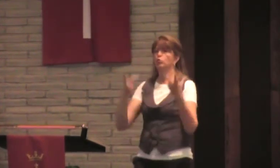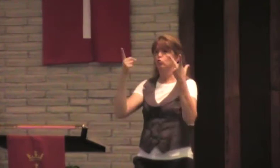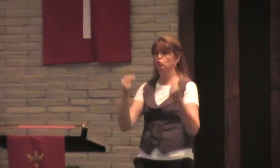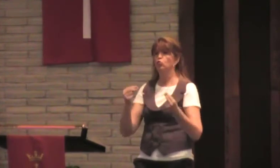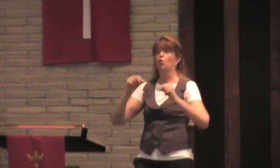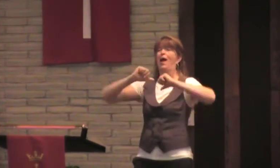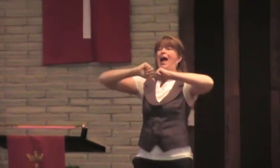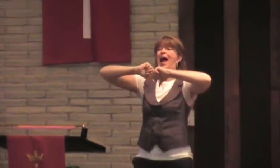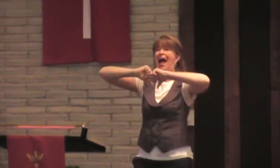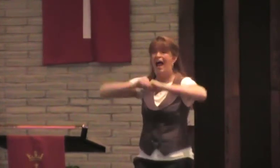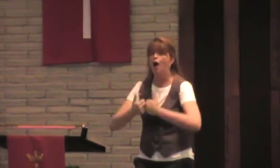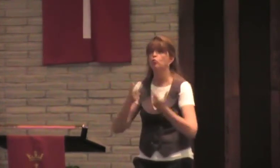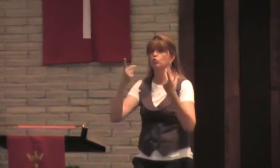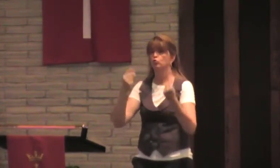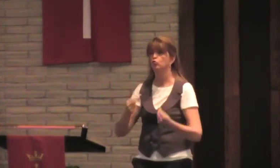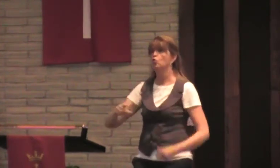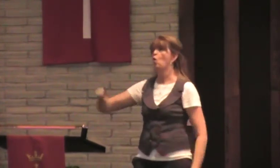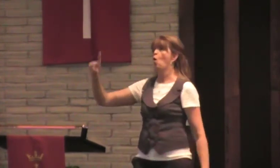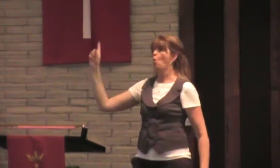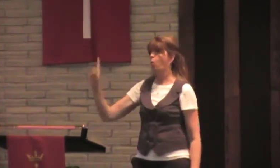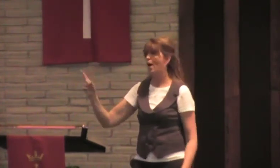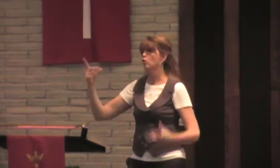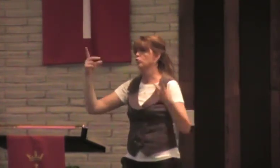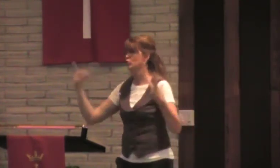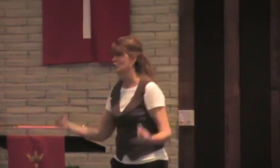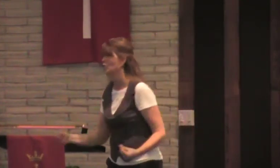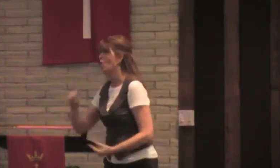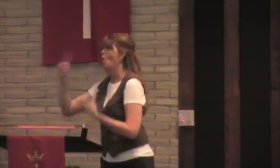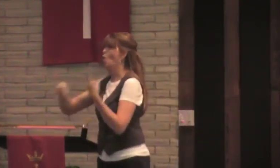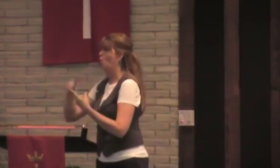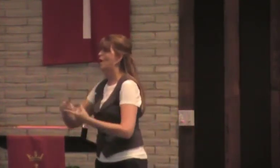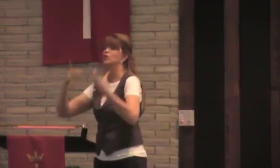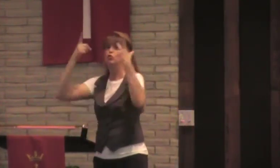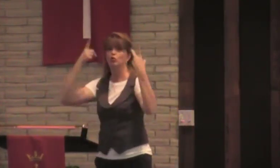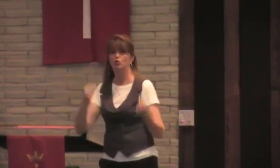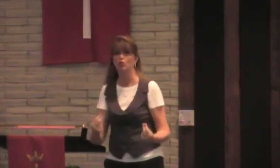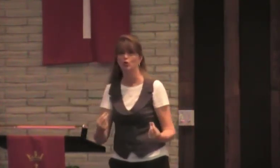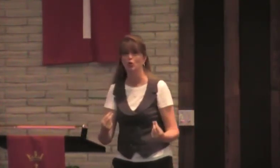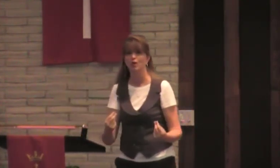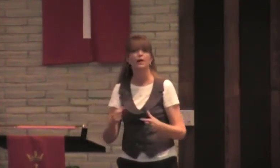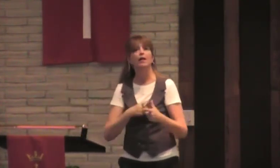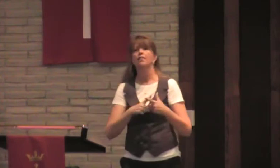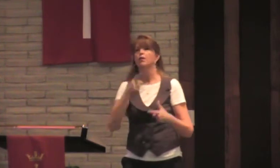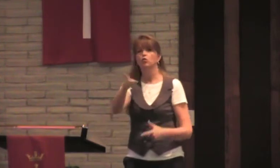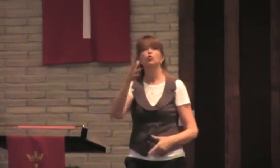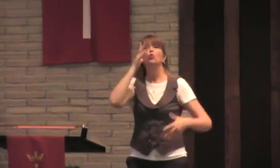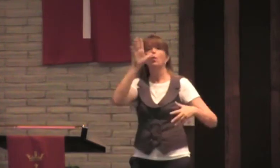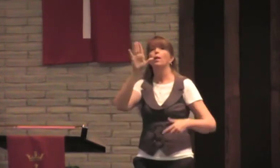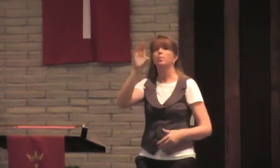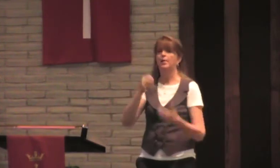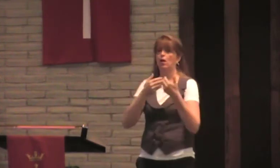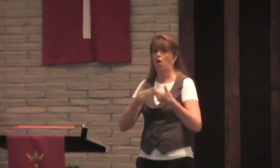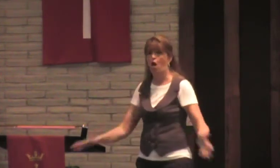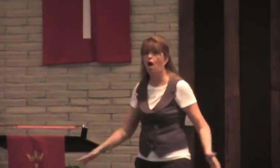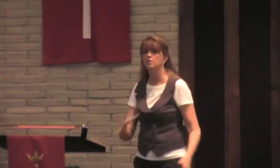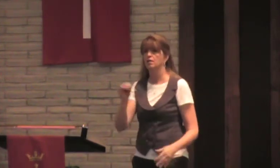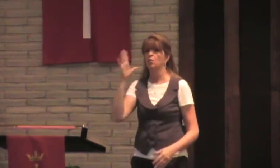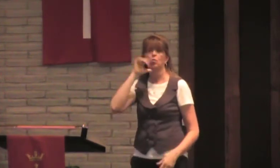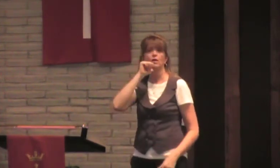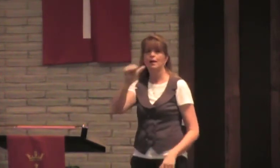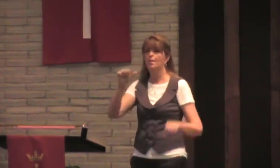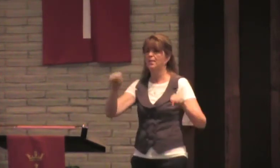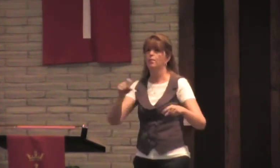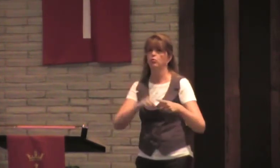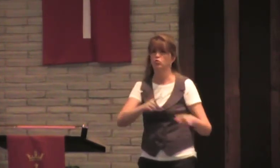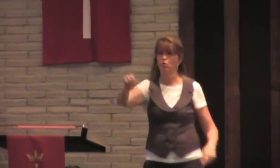tell you what to do, how to do it, where to do it, when to do it, then